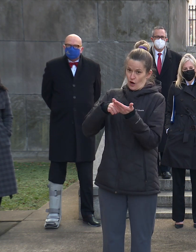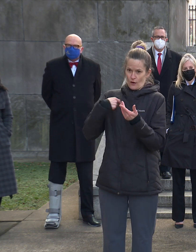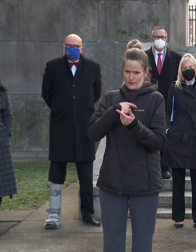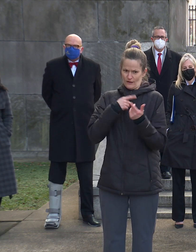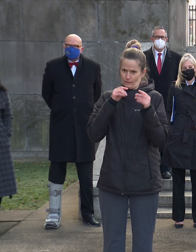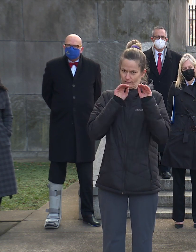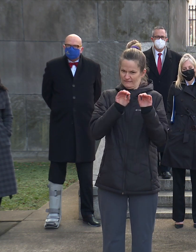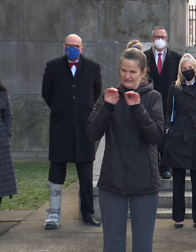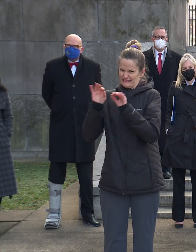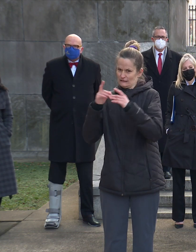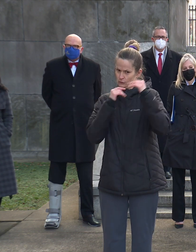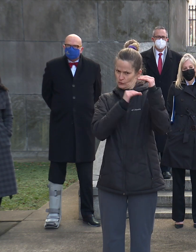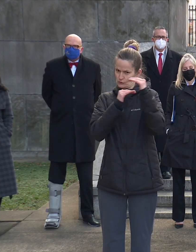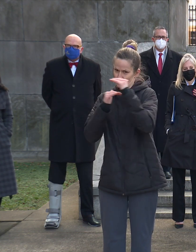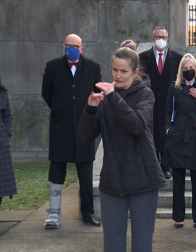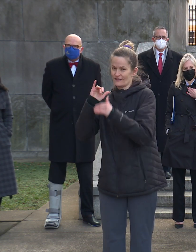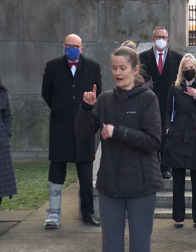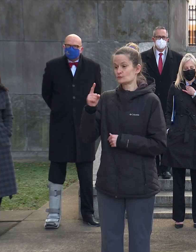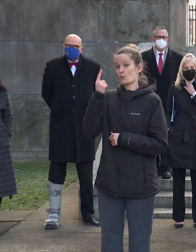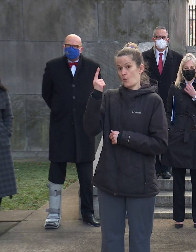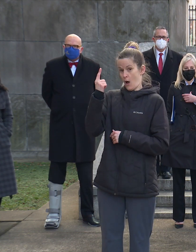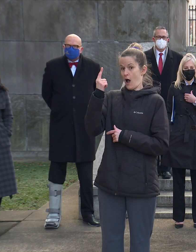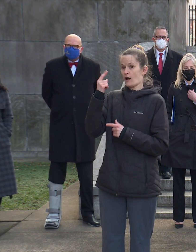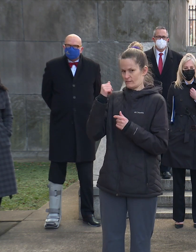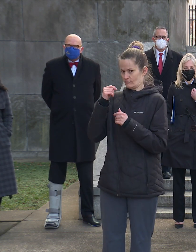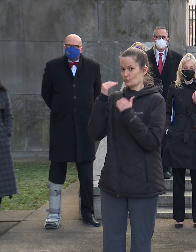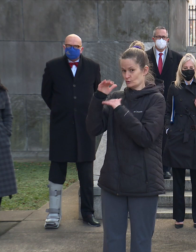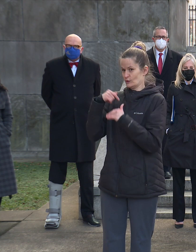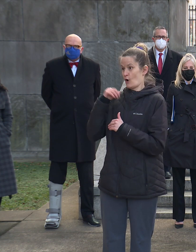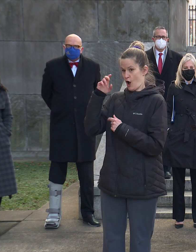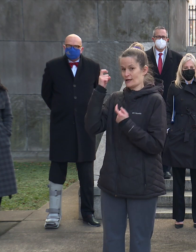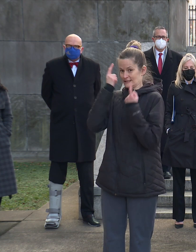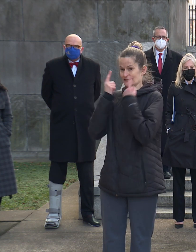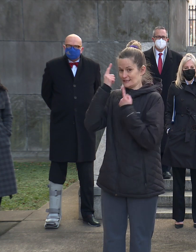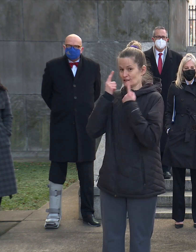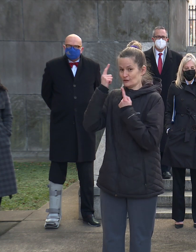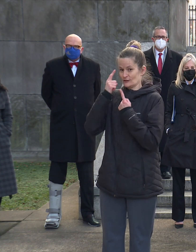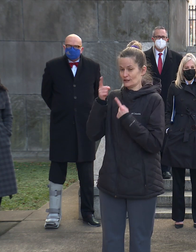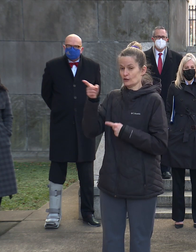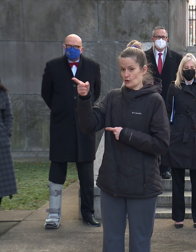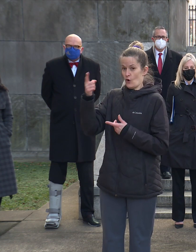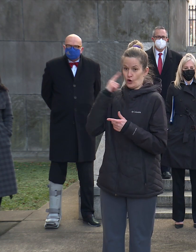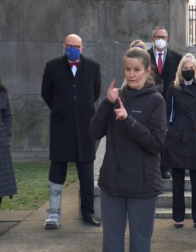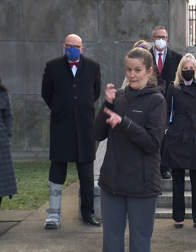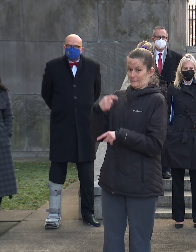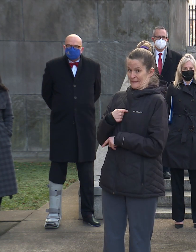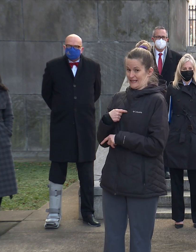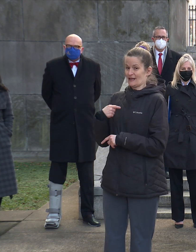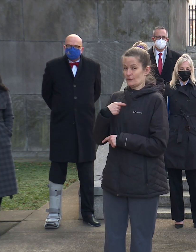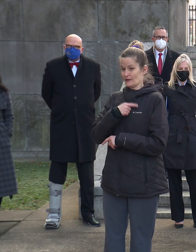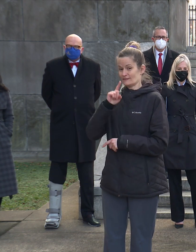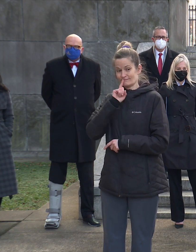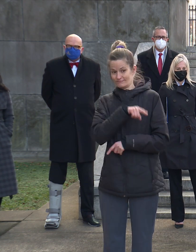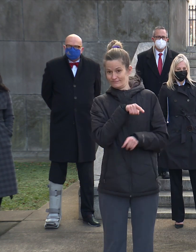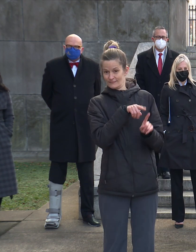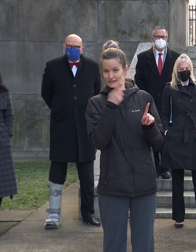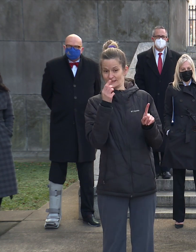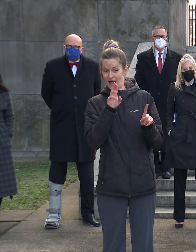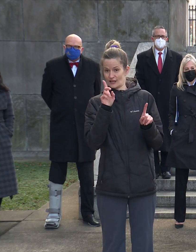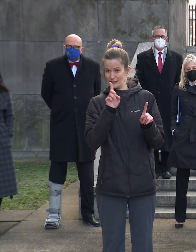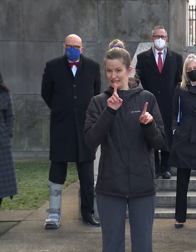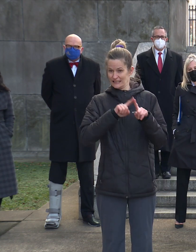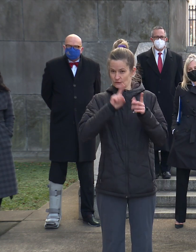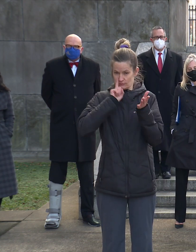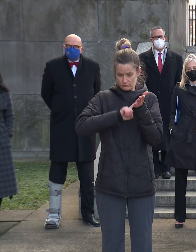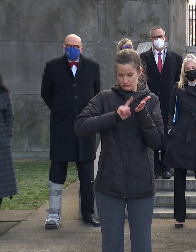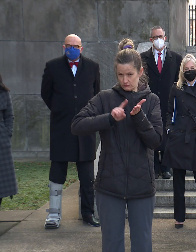of right now that we're considering. We are, as you heard me, have directed Dr. D to look at a vaccine passport because this